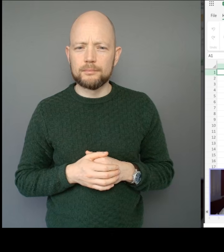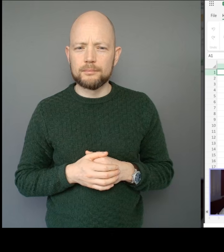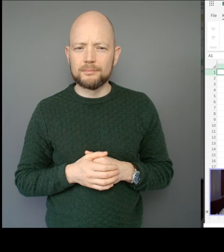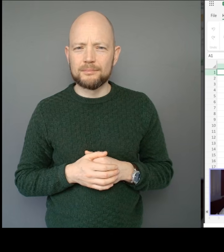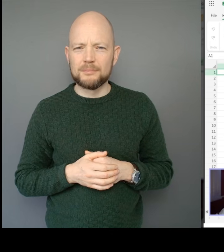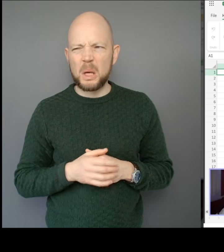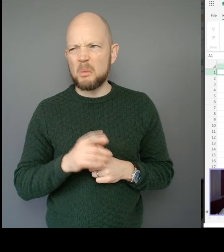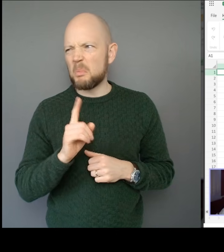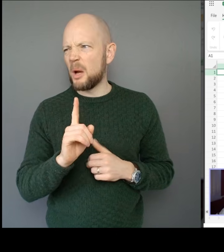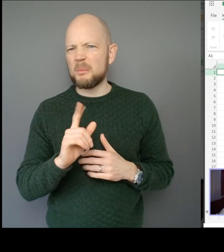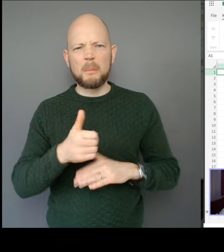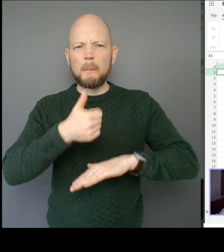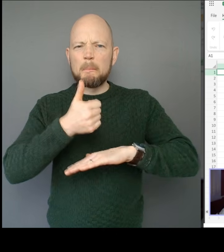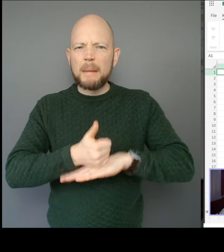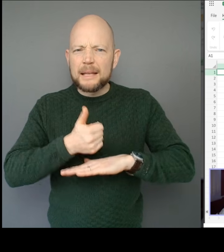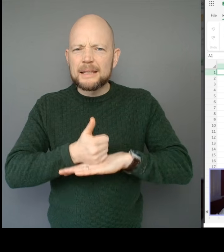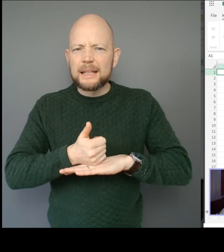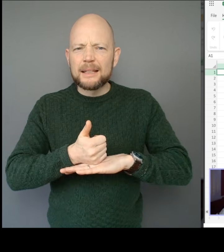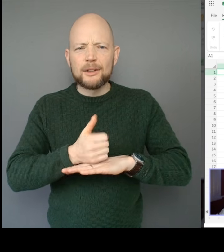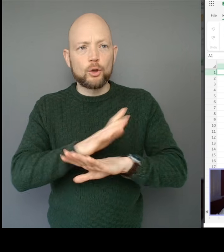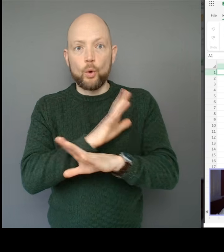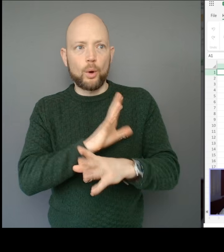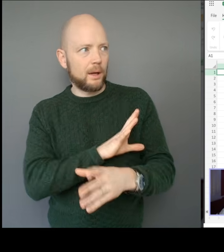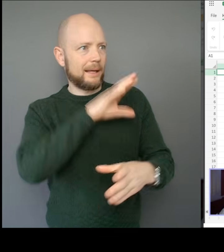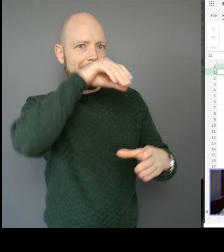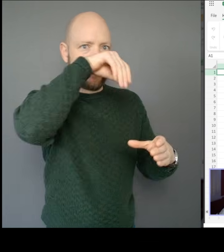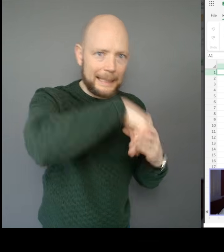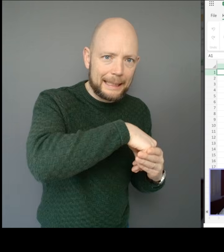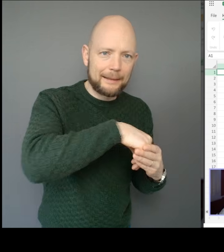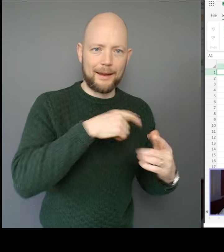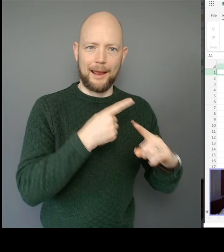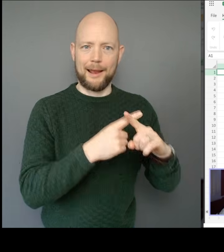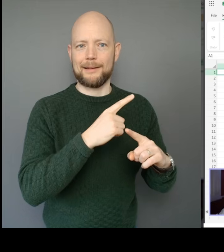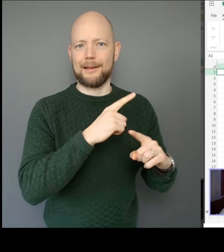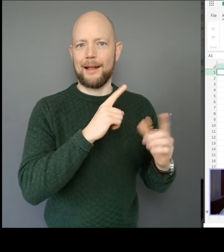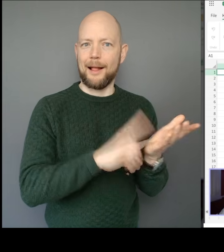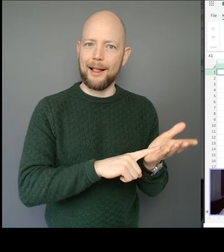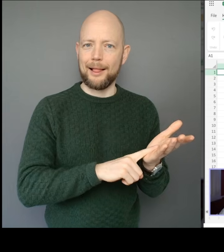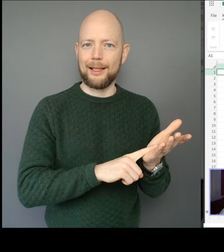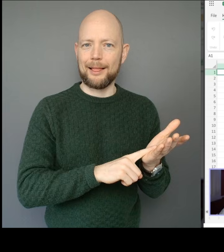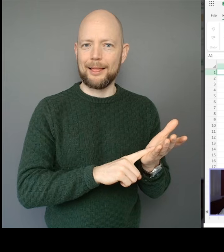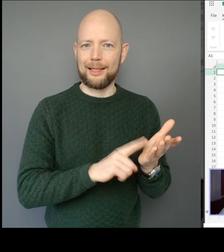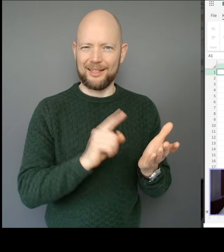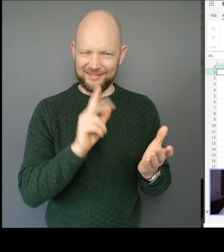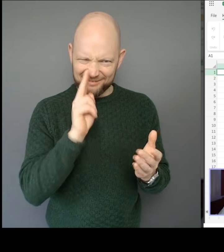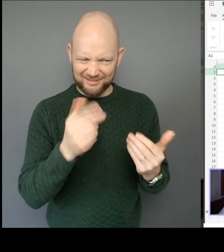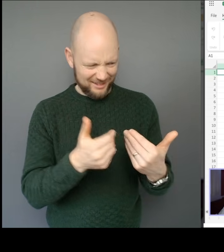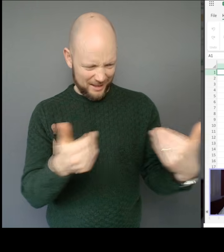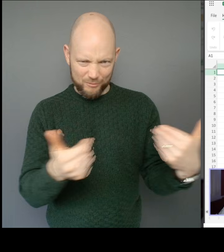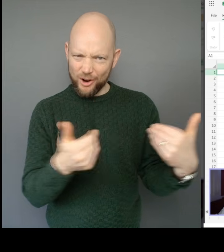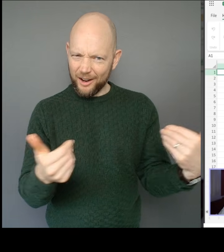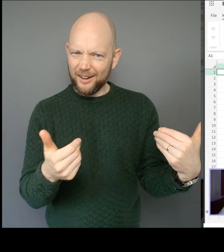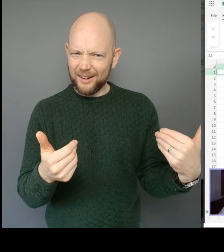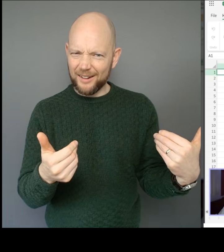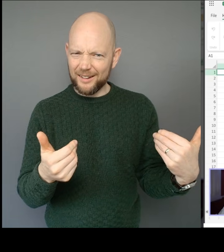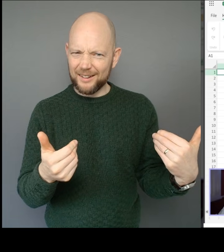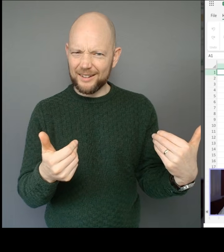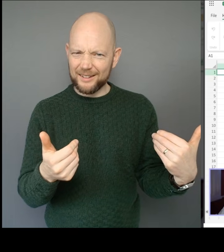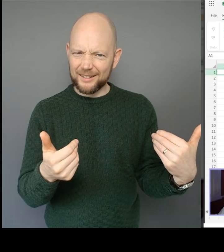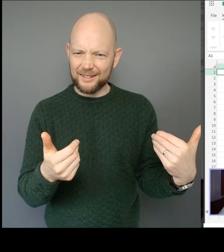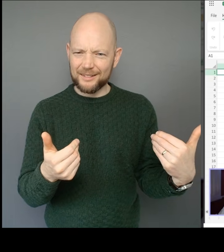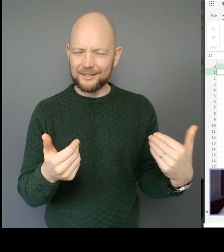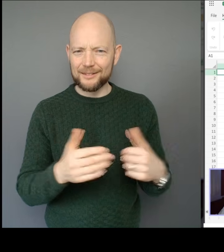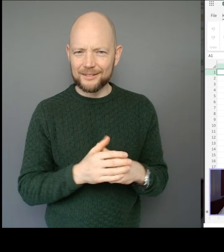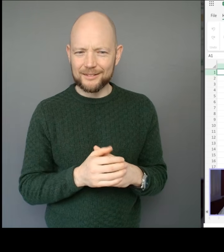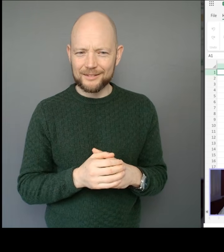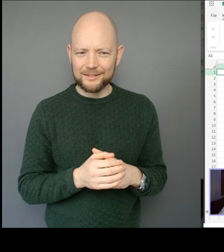do anything inside the worksheet. Okay, so you can see the worksheet itself on the left hand side is blank. Now this is what you have to do. This is one